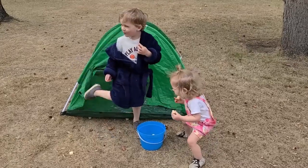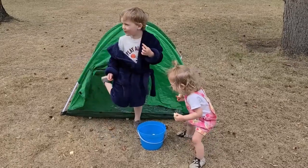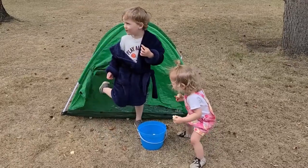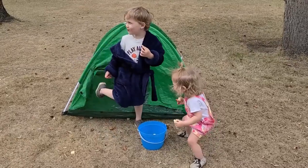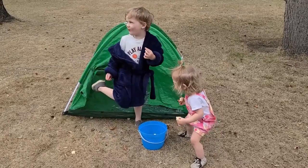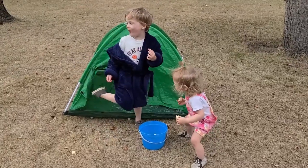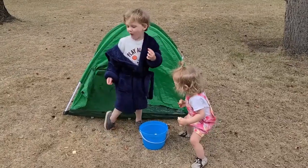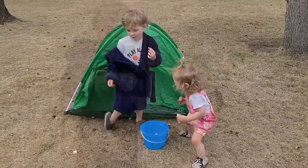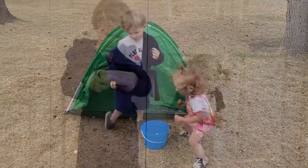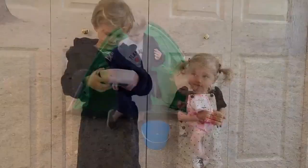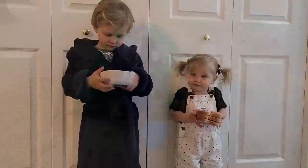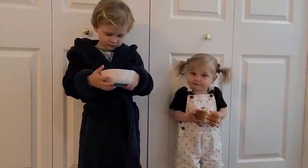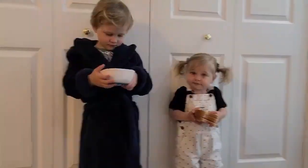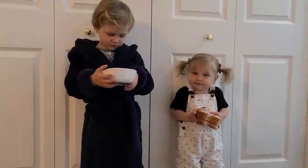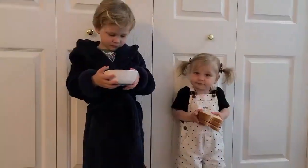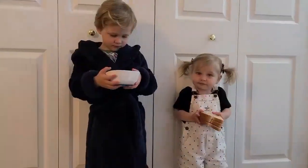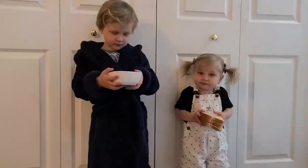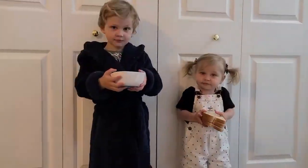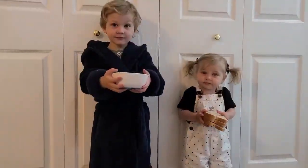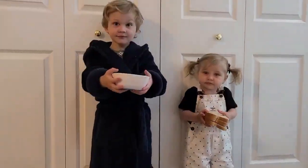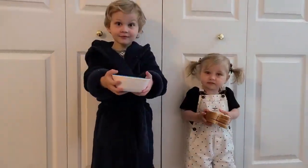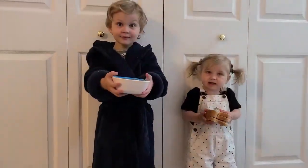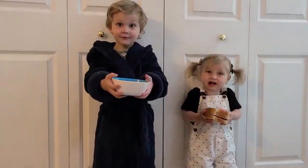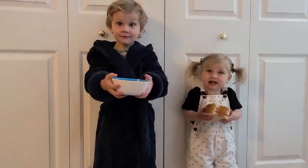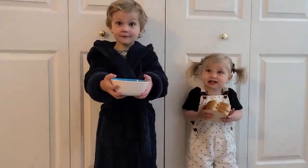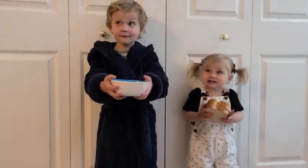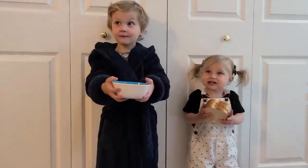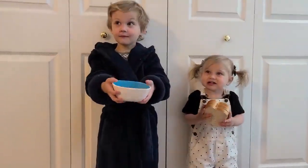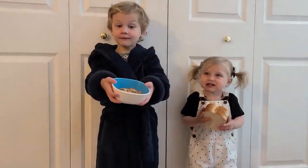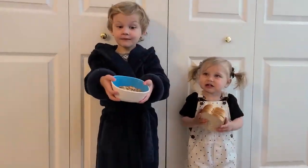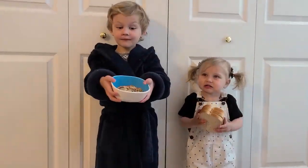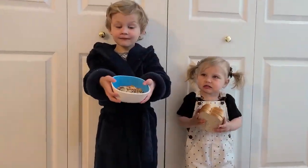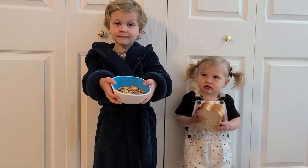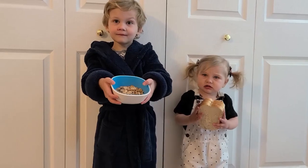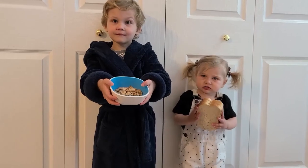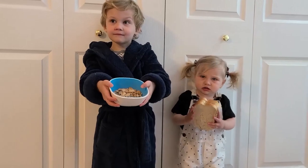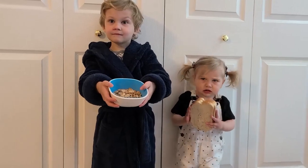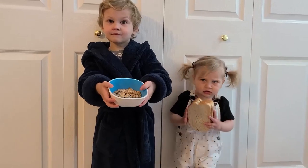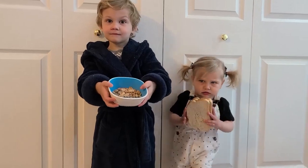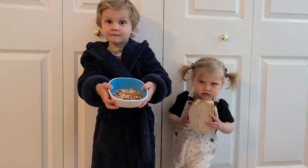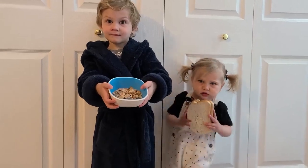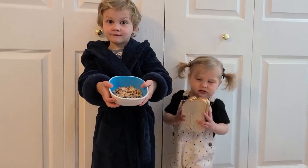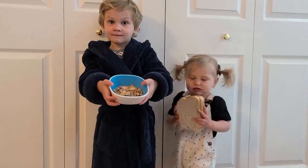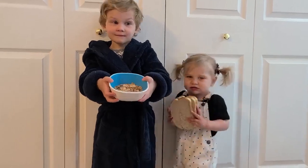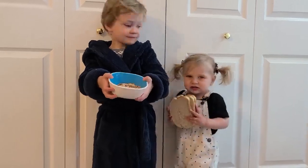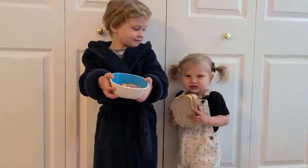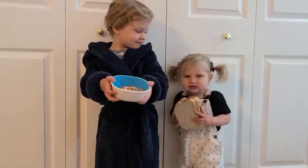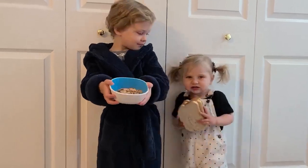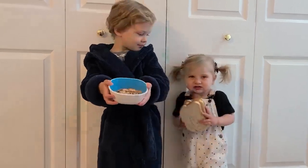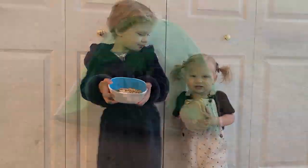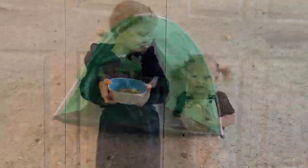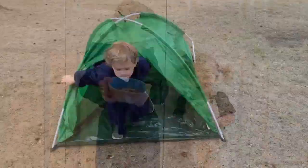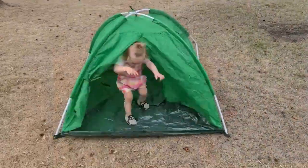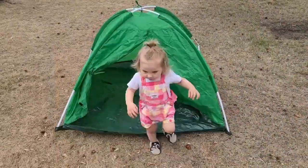made with honey. The people called the flakes manna. They could bake bread with it or make cereal. Every morning